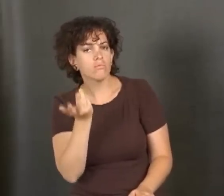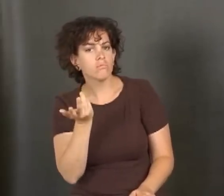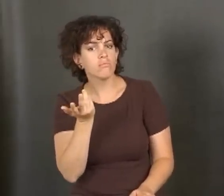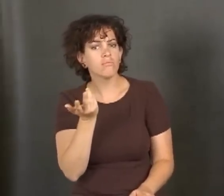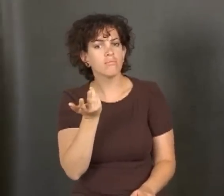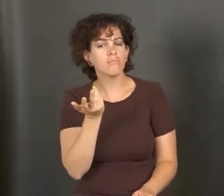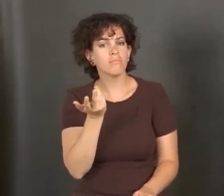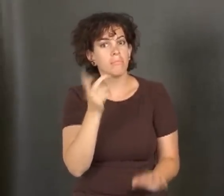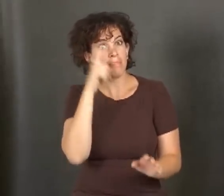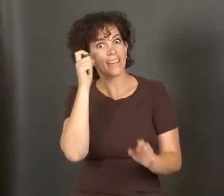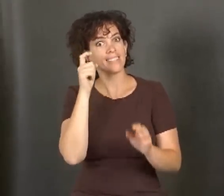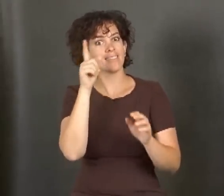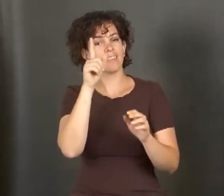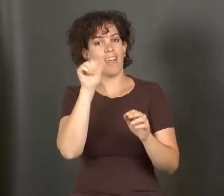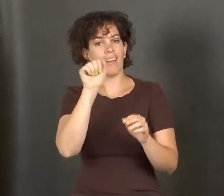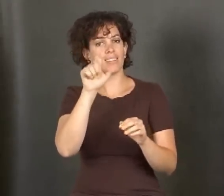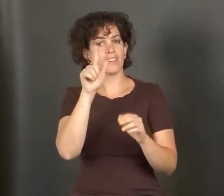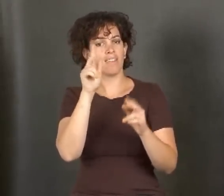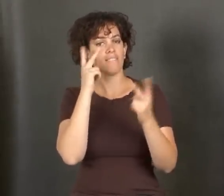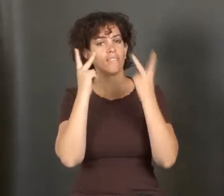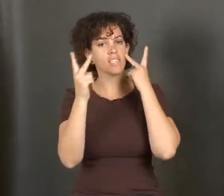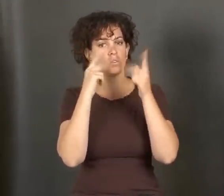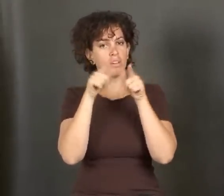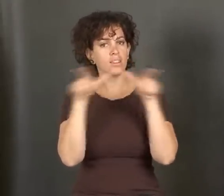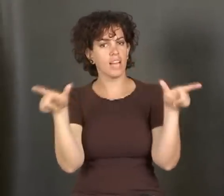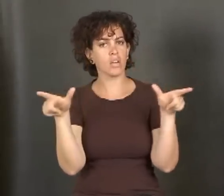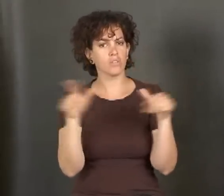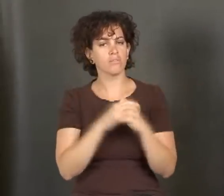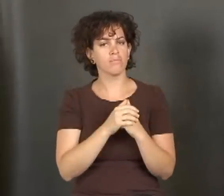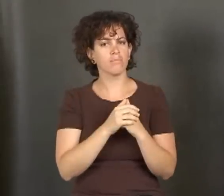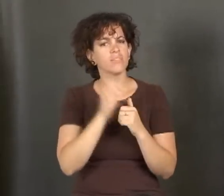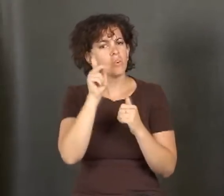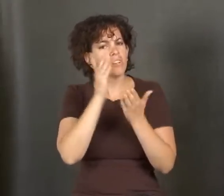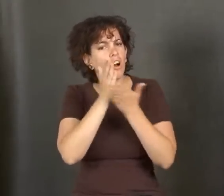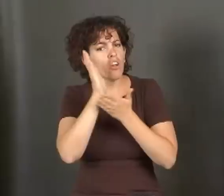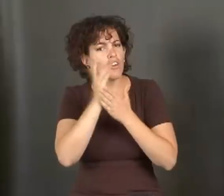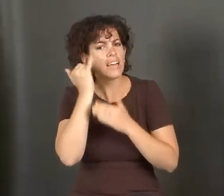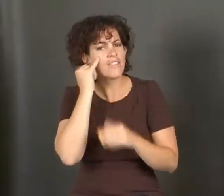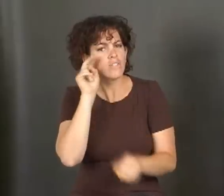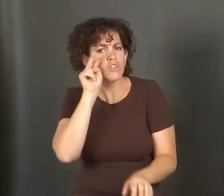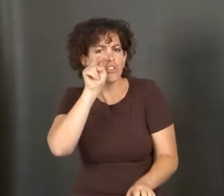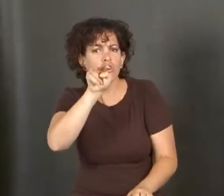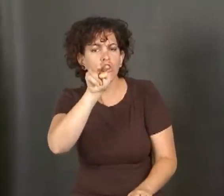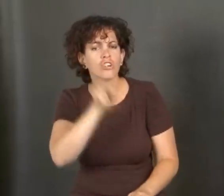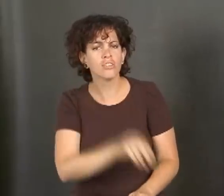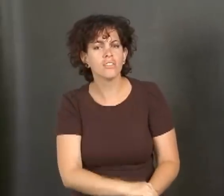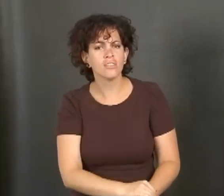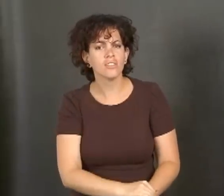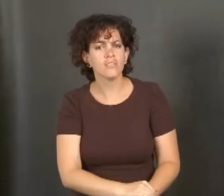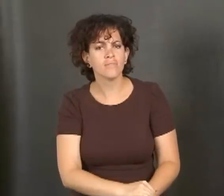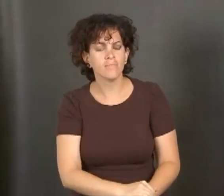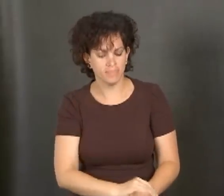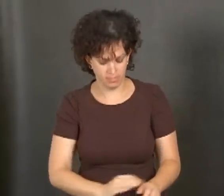sure that they're maintaining that communication with you. American Sign Language is a visual language, so it's okay to maintain that eye